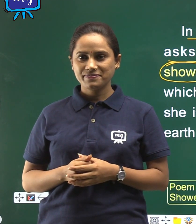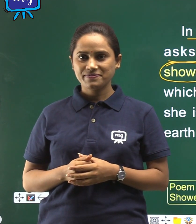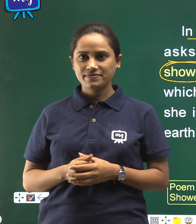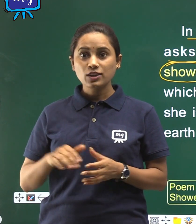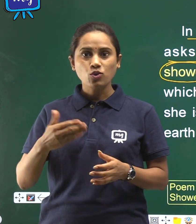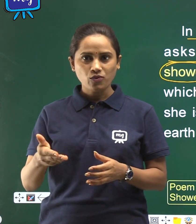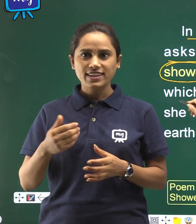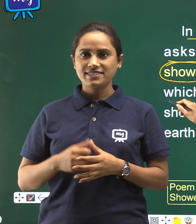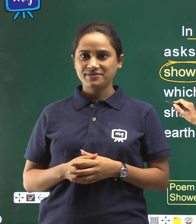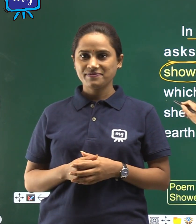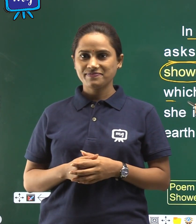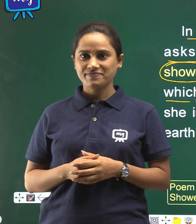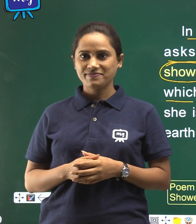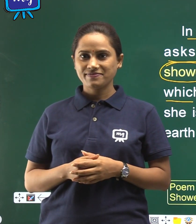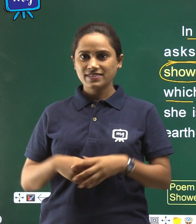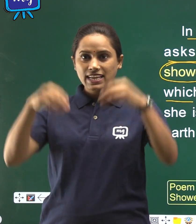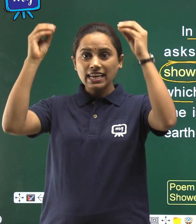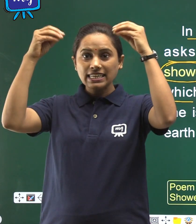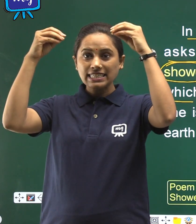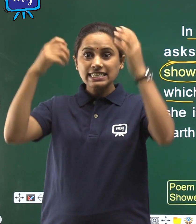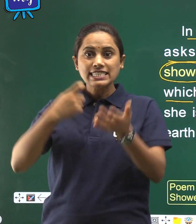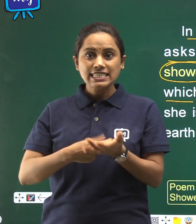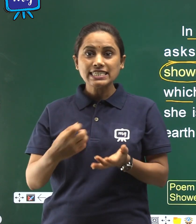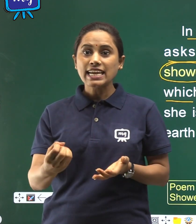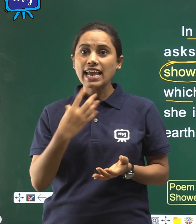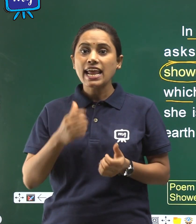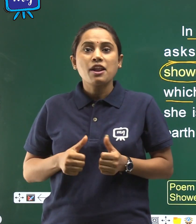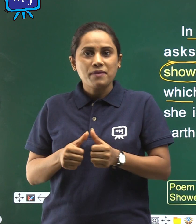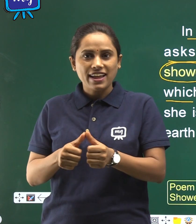To which she replies